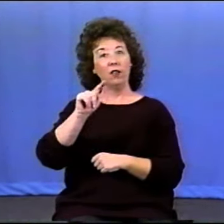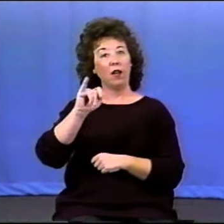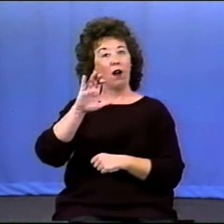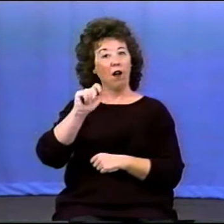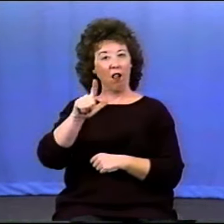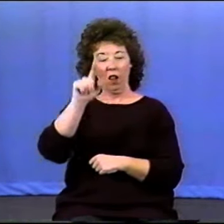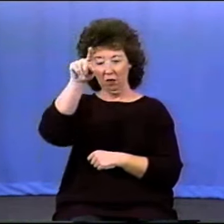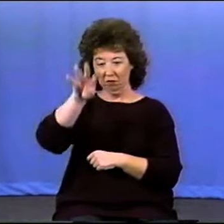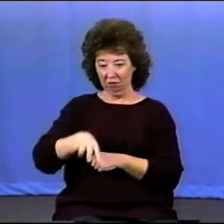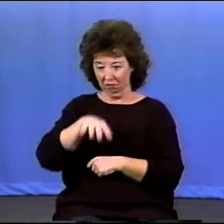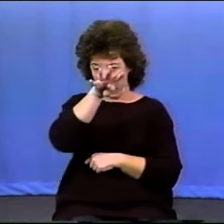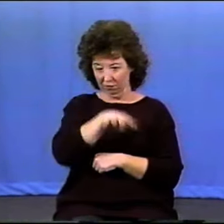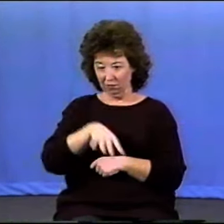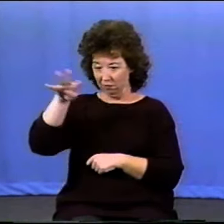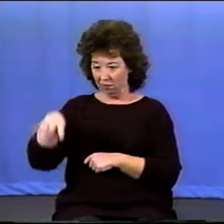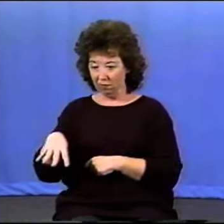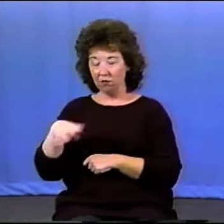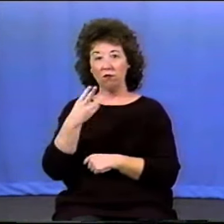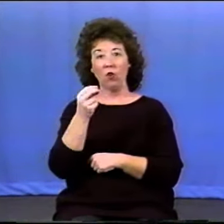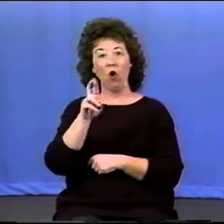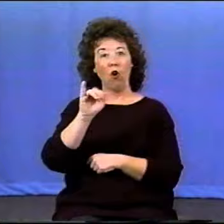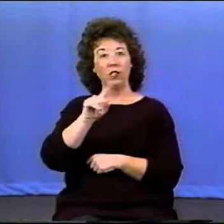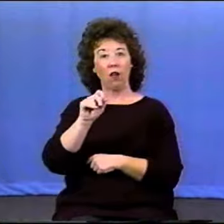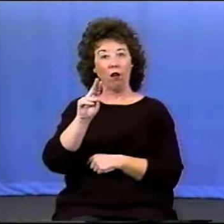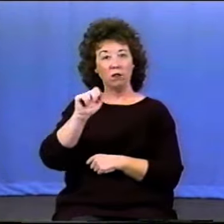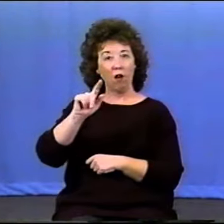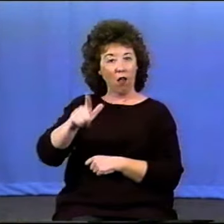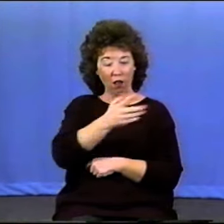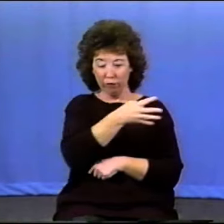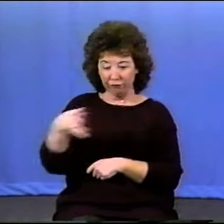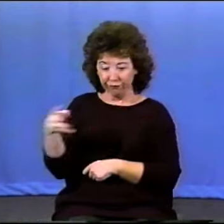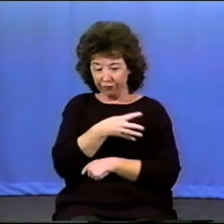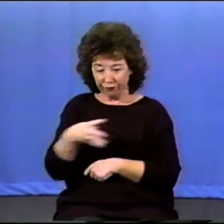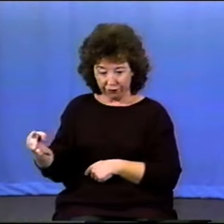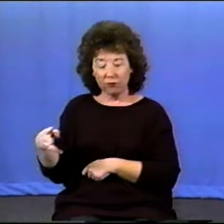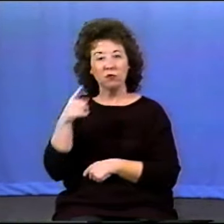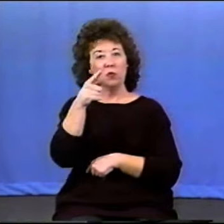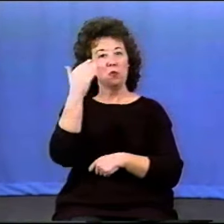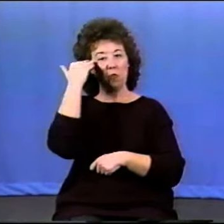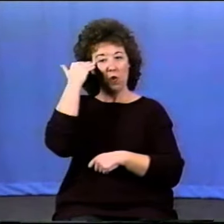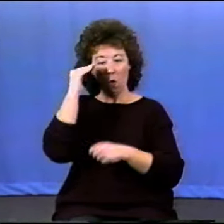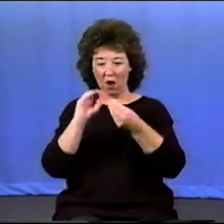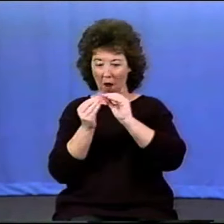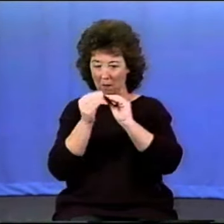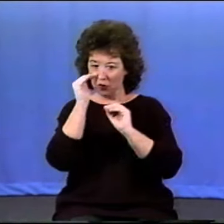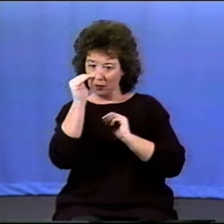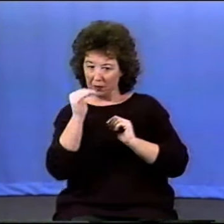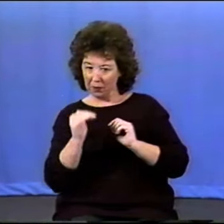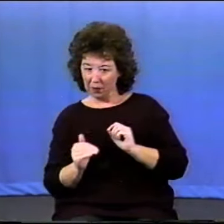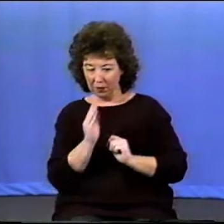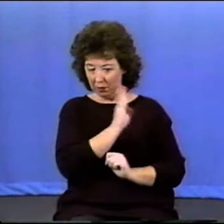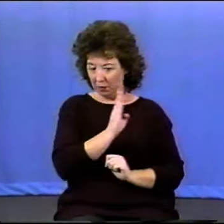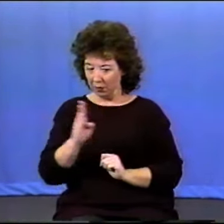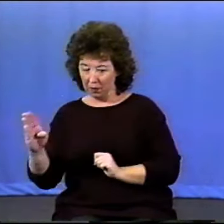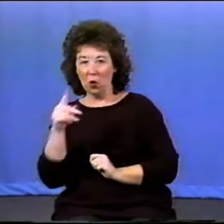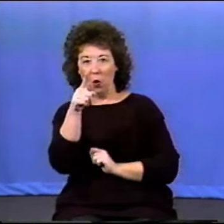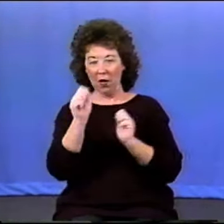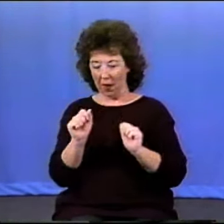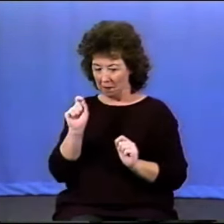and numbers along on each of these, a grid layout, and you can mark something on